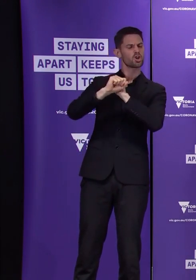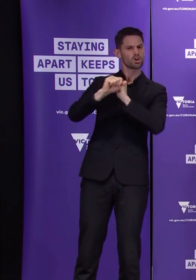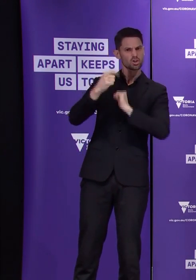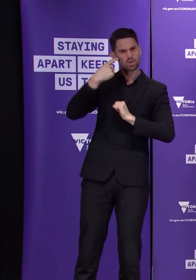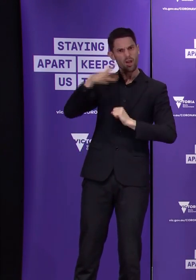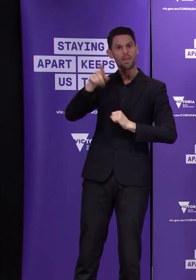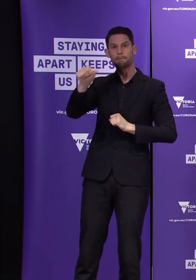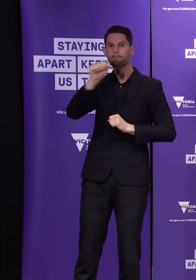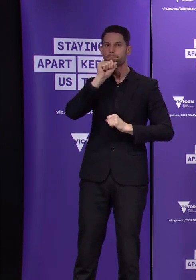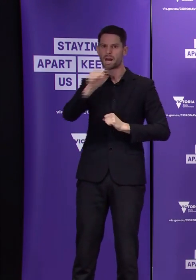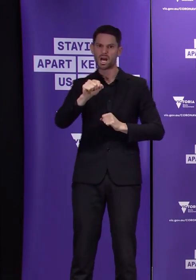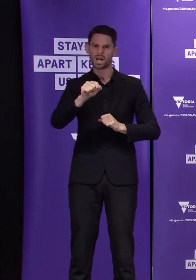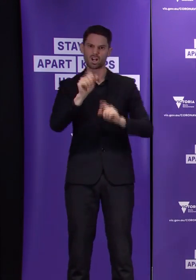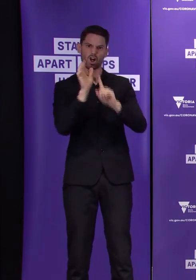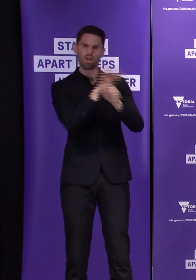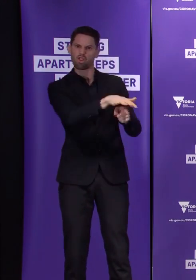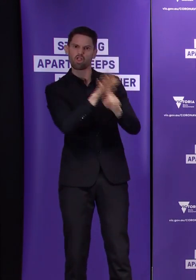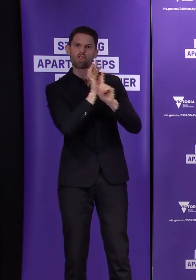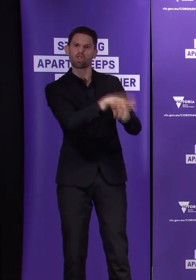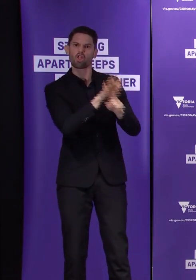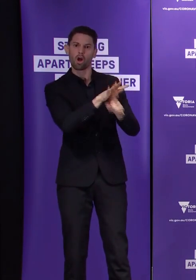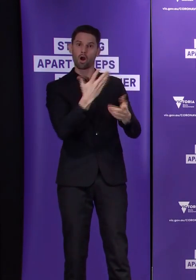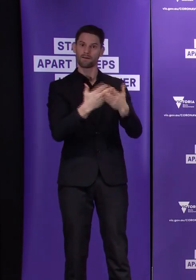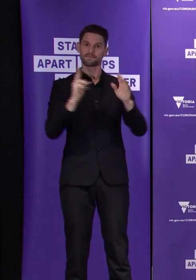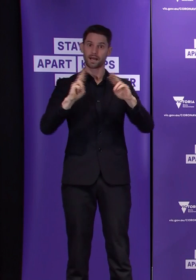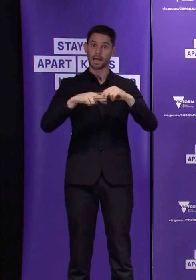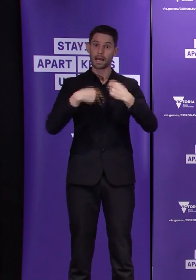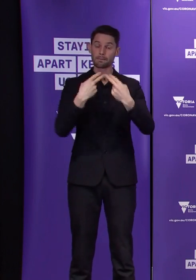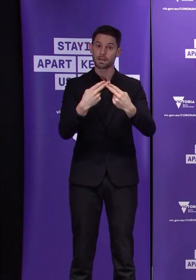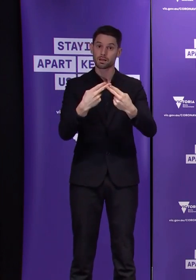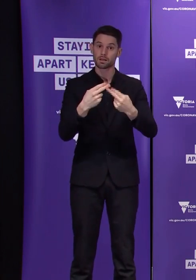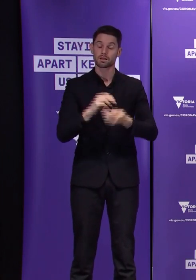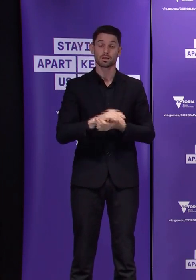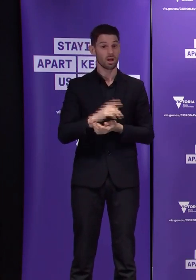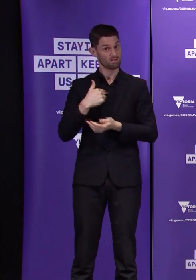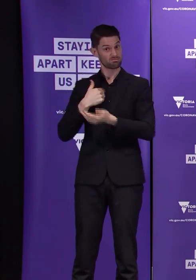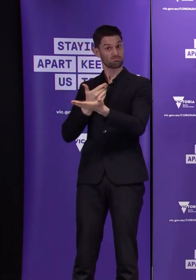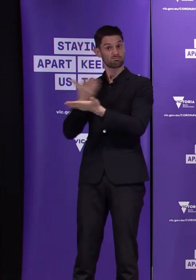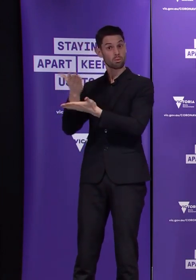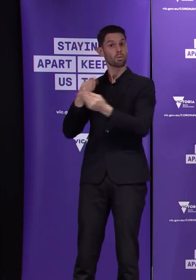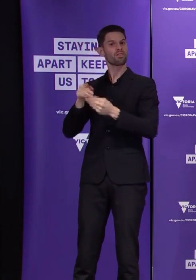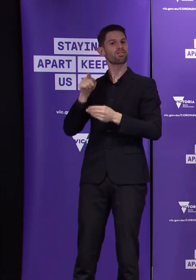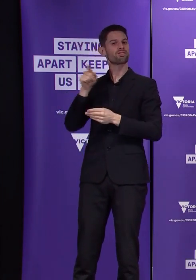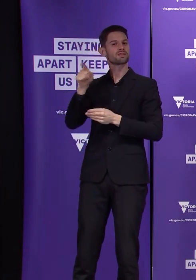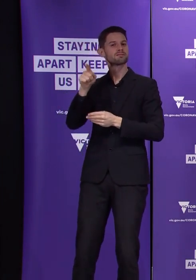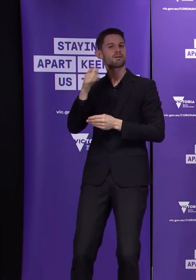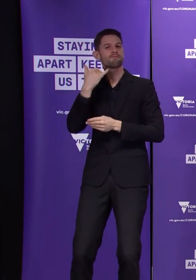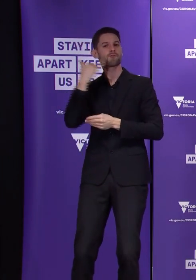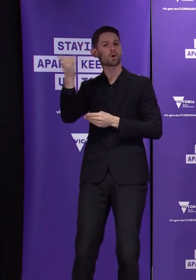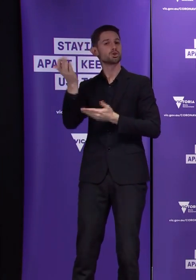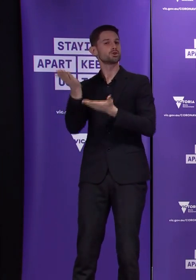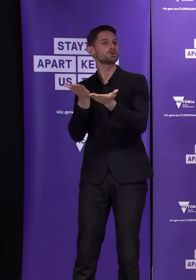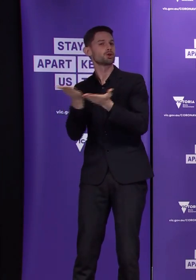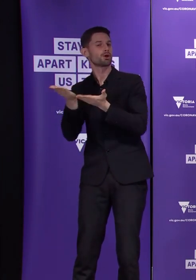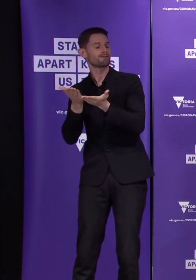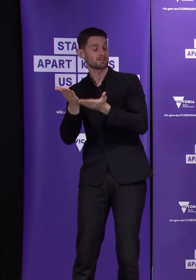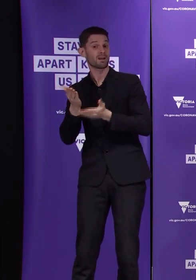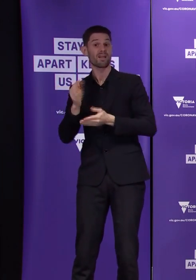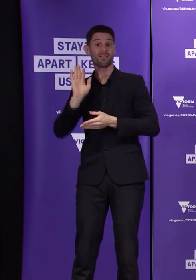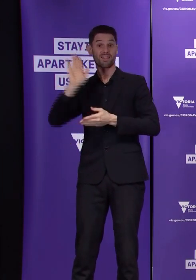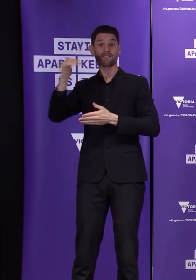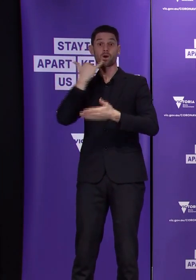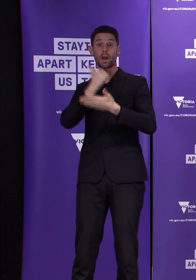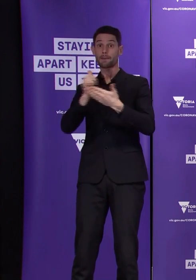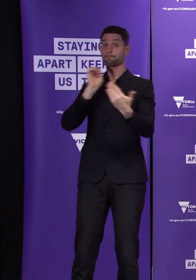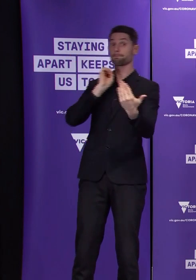demonstrating abusive behaviour. We know on the back of that, anecdotally speaking to the Men's Referral Service, which was advertised in that ad,